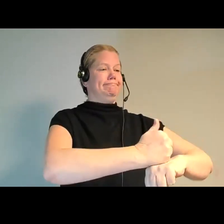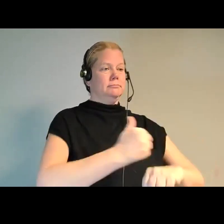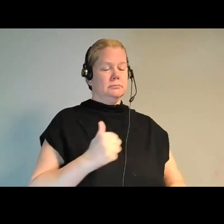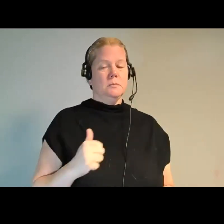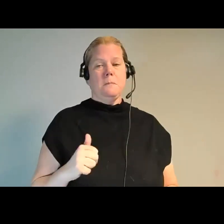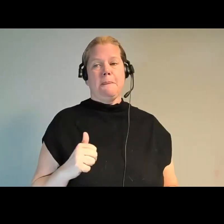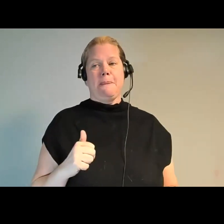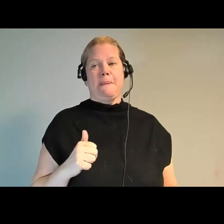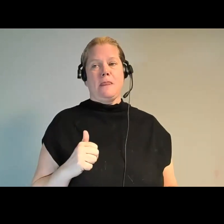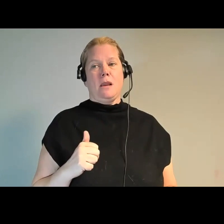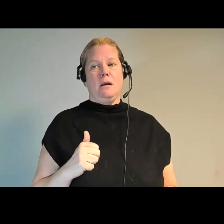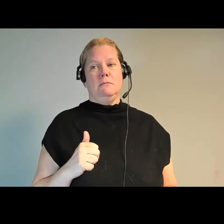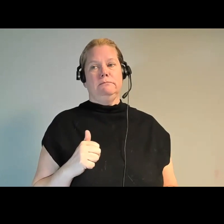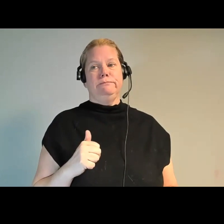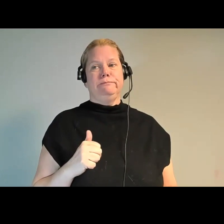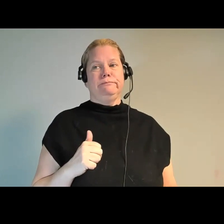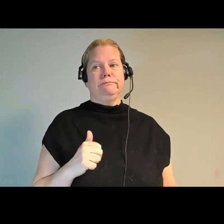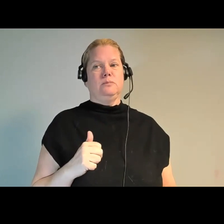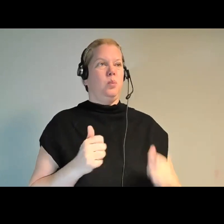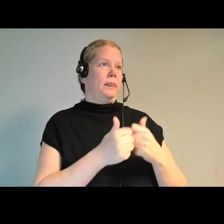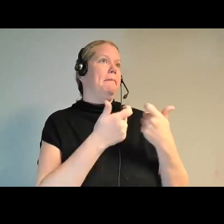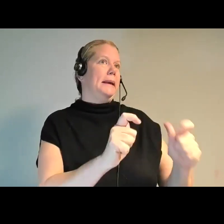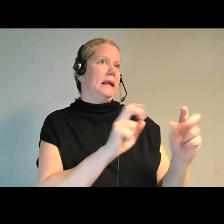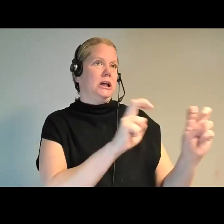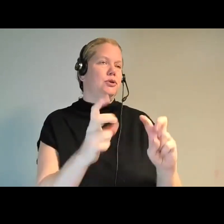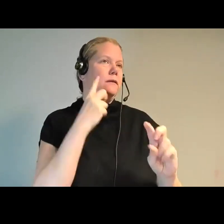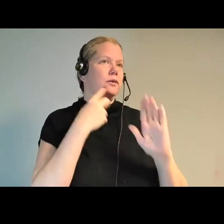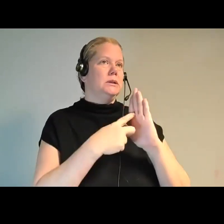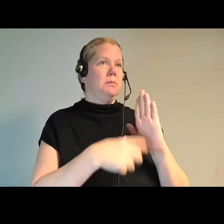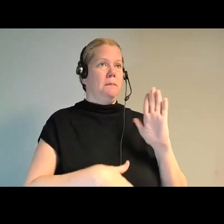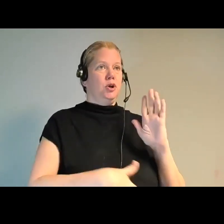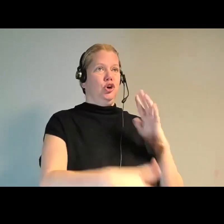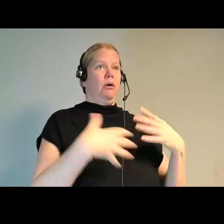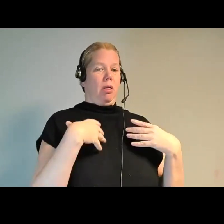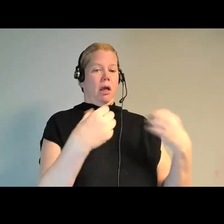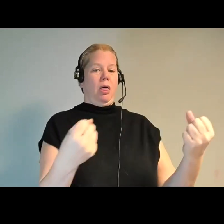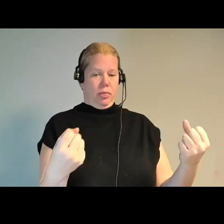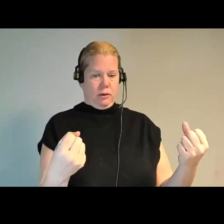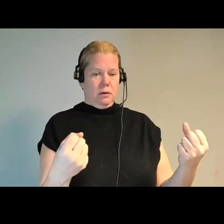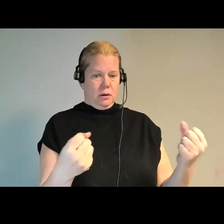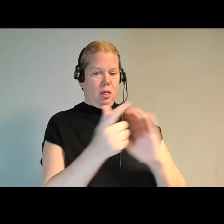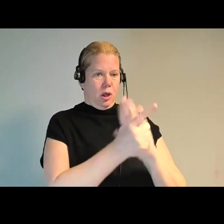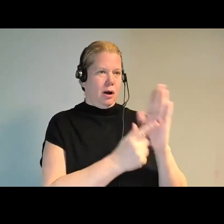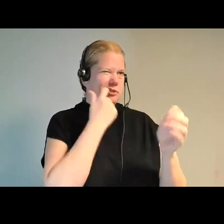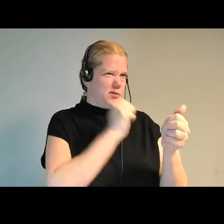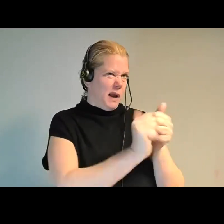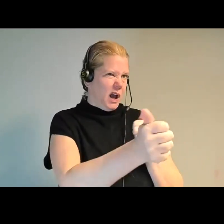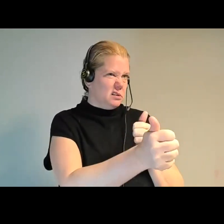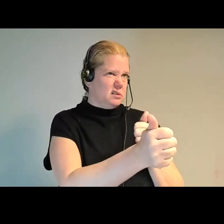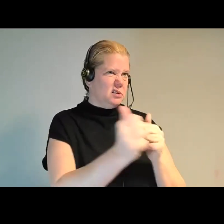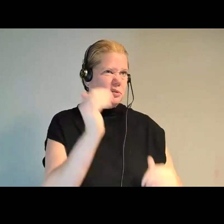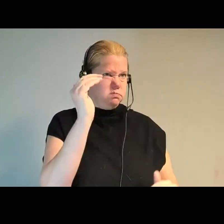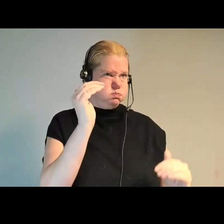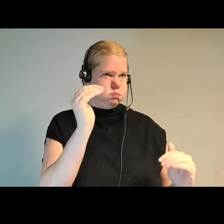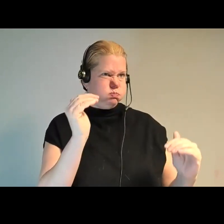with some of these big issues. So, for example, a maternal health law has just been passed to try to address